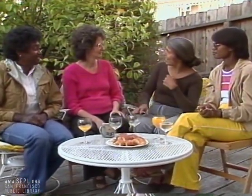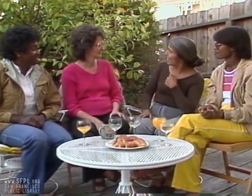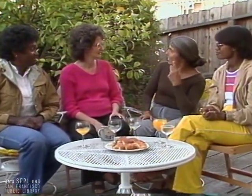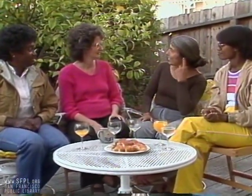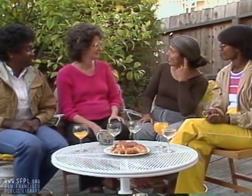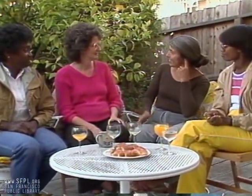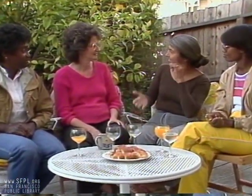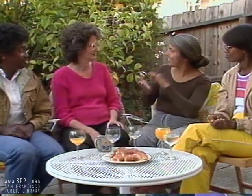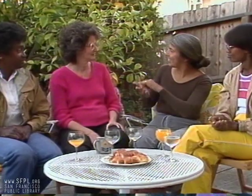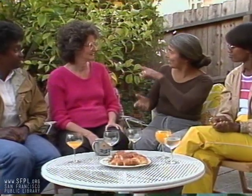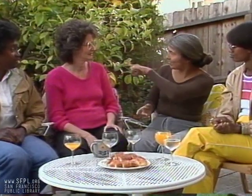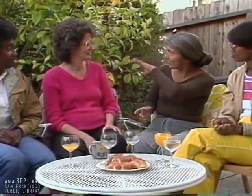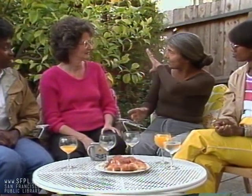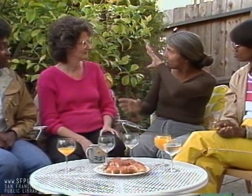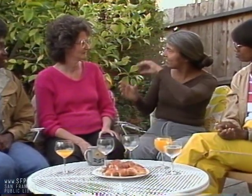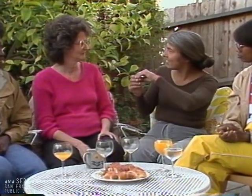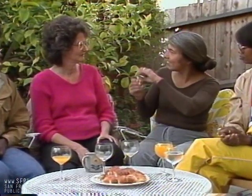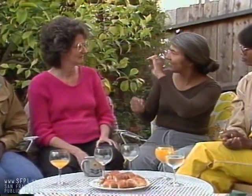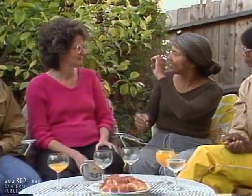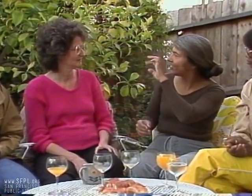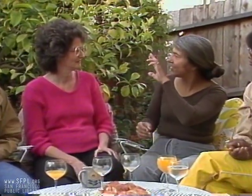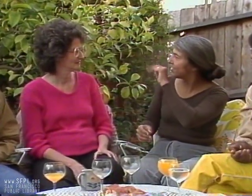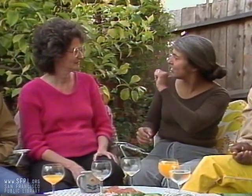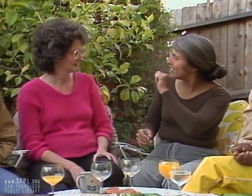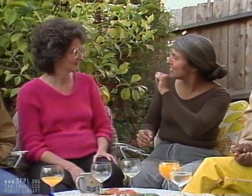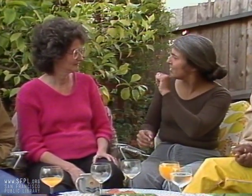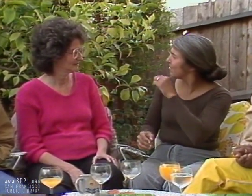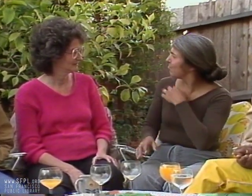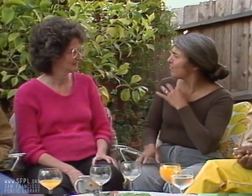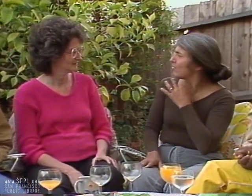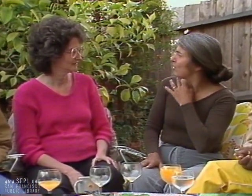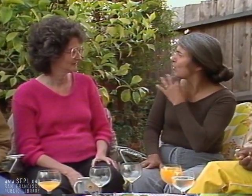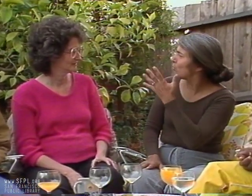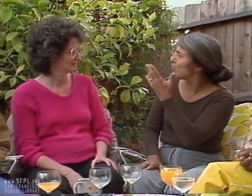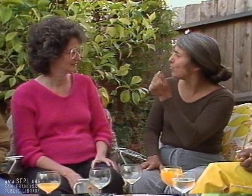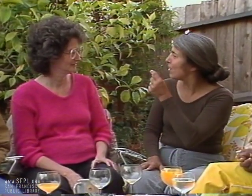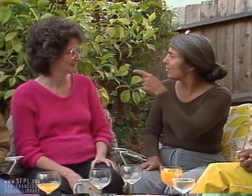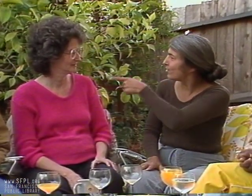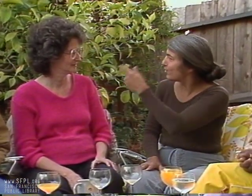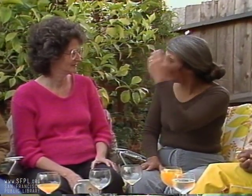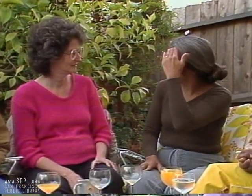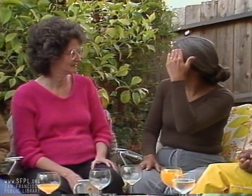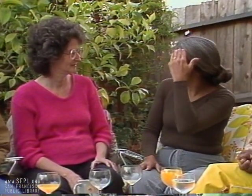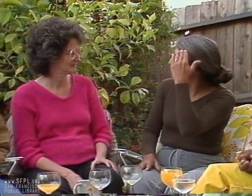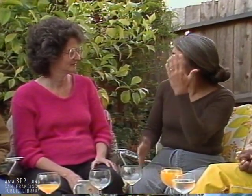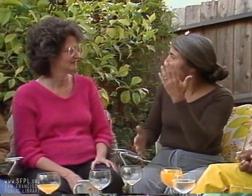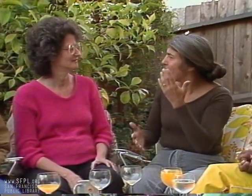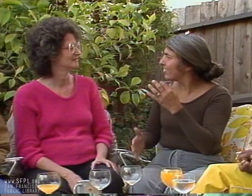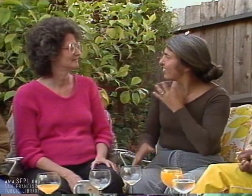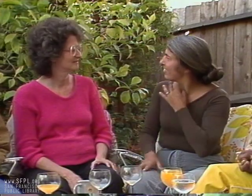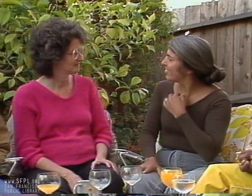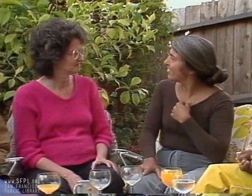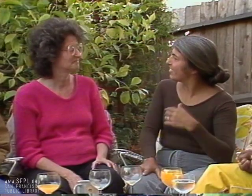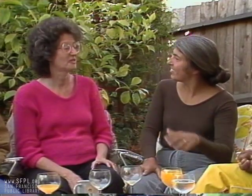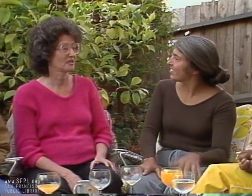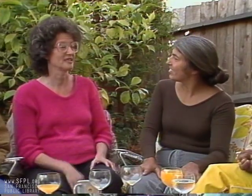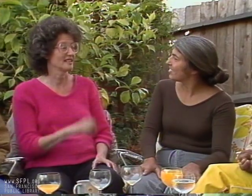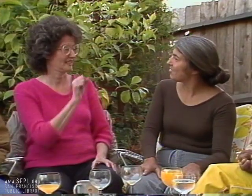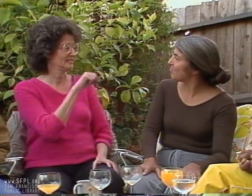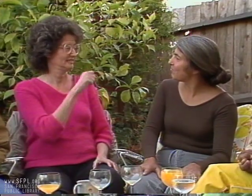Now, Joanne, I understand that you were involved with the ERA movement. I'm really curious about it. I'd like to know more. I